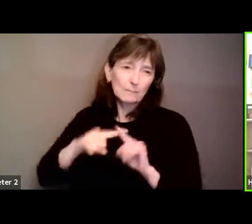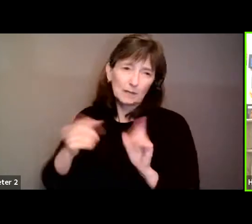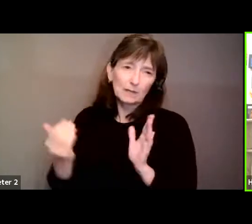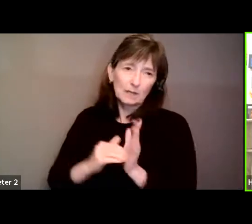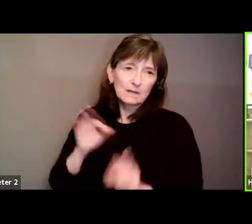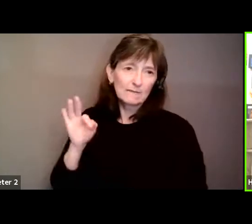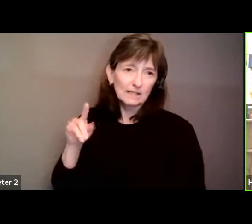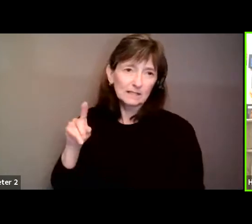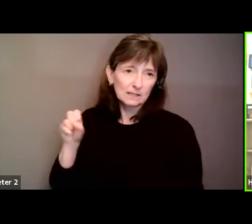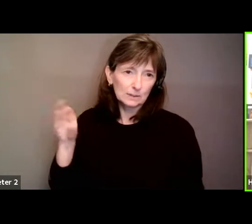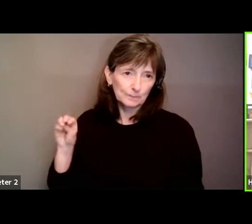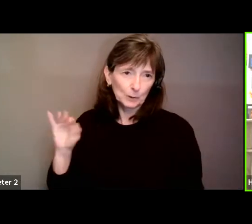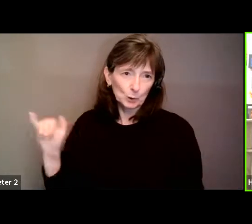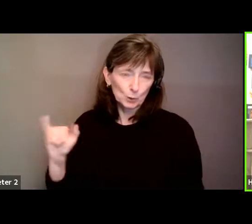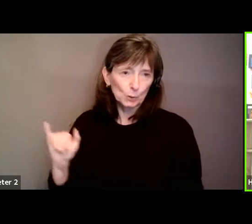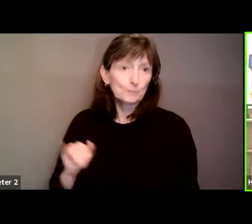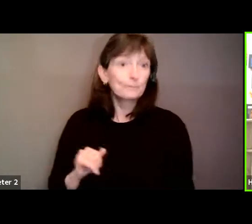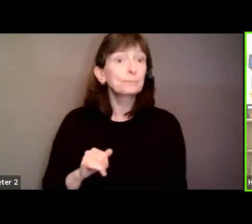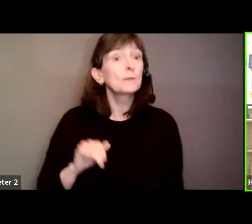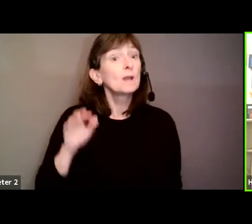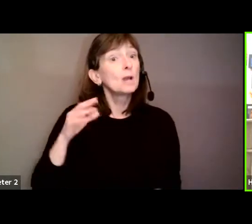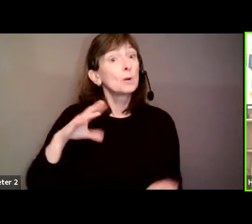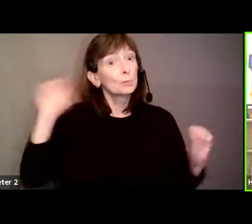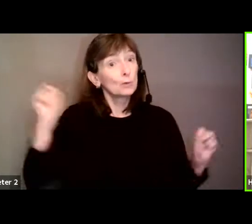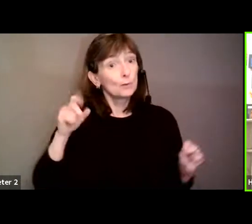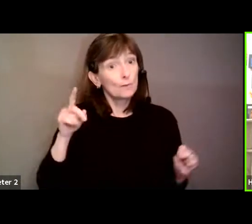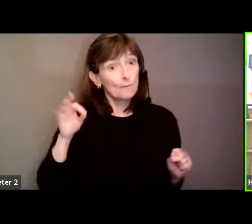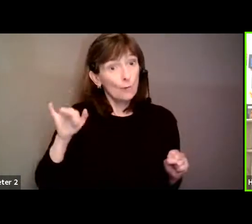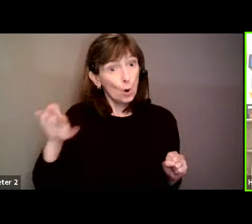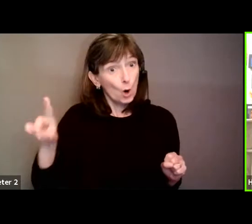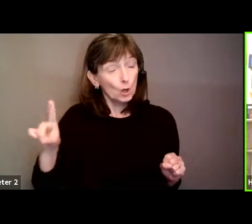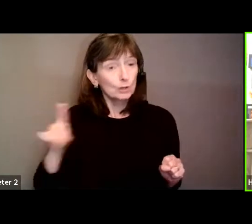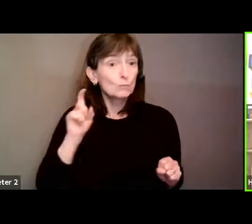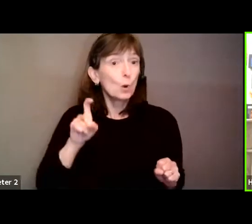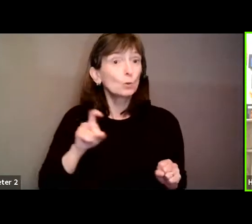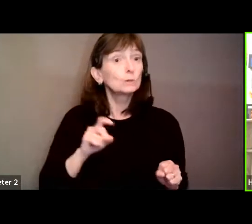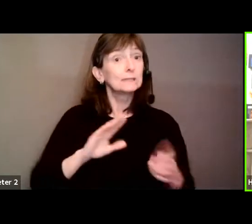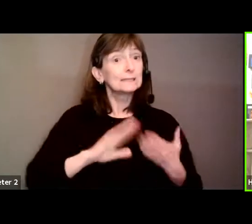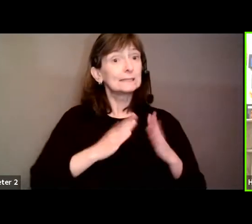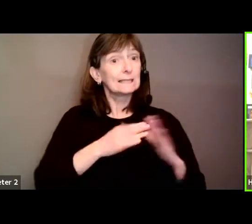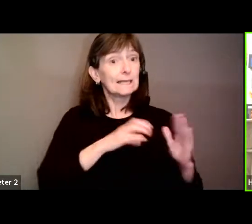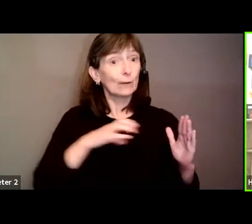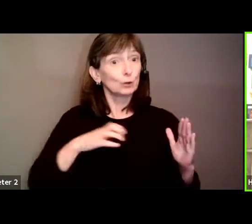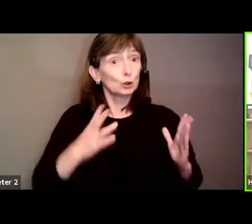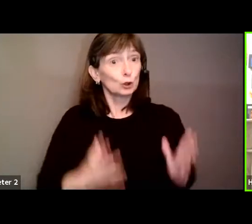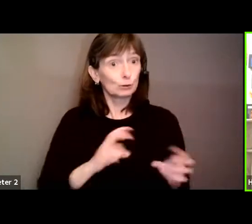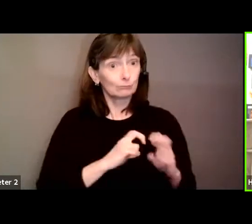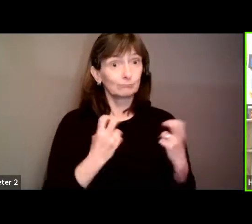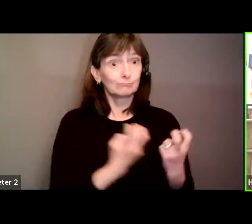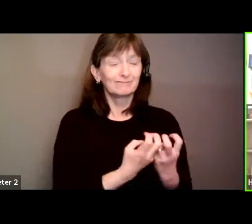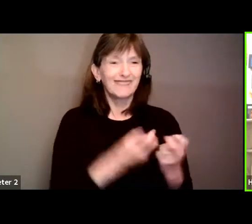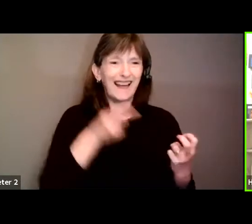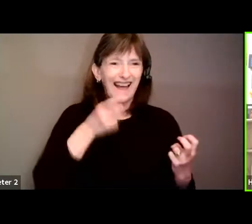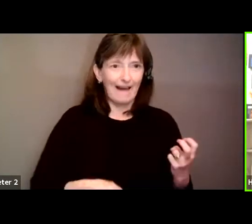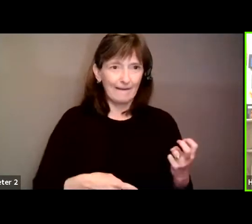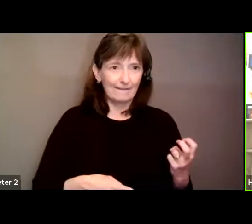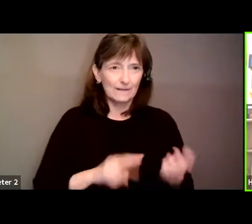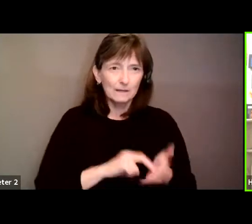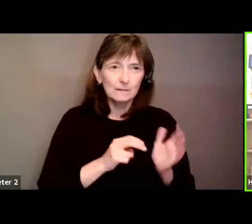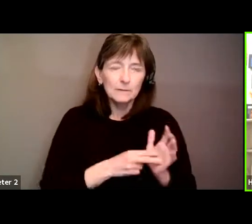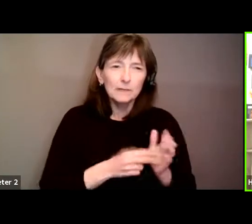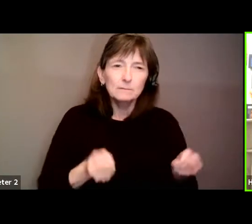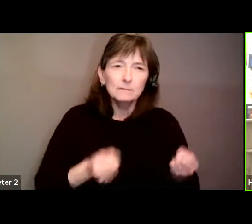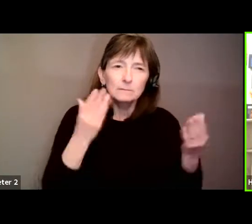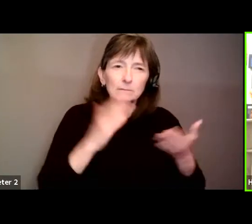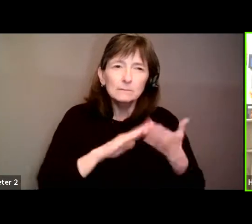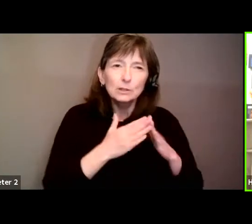to slash the number of Toronto City Councillors in half. This meant that dozens of communities would be underserved and would have a